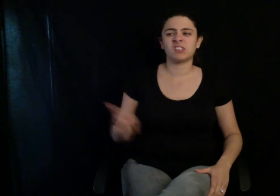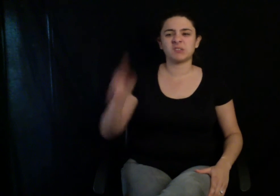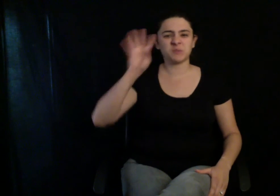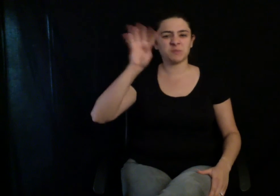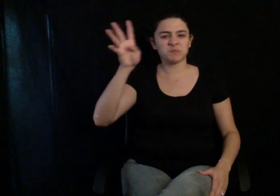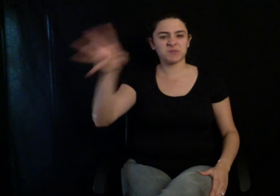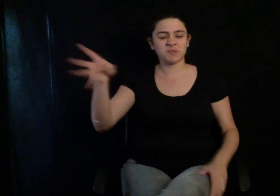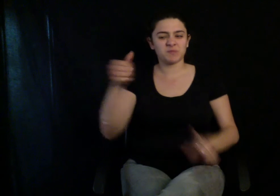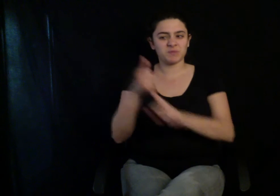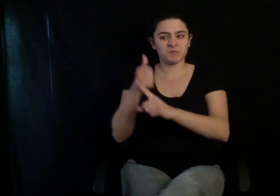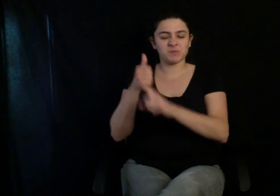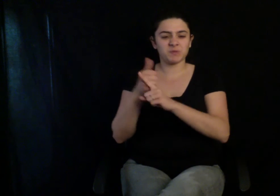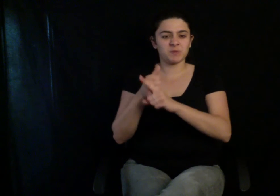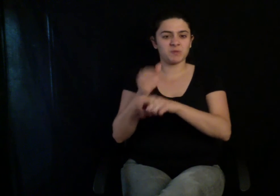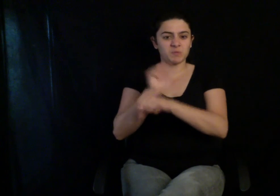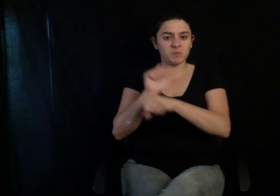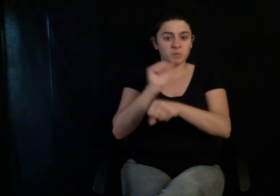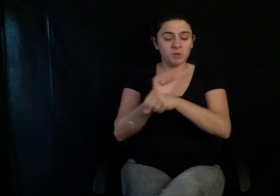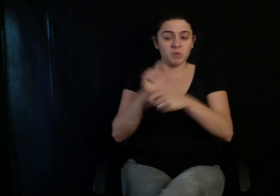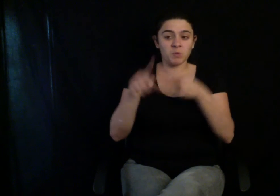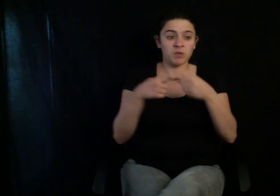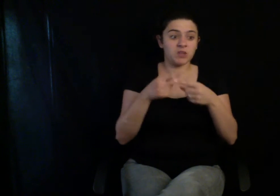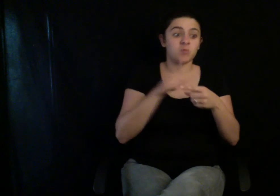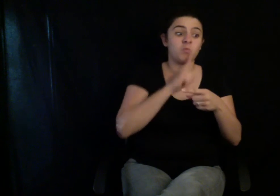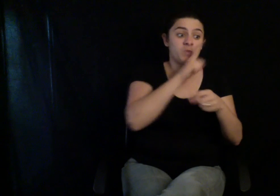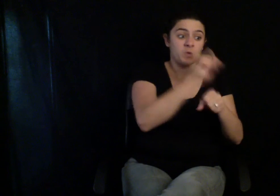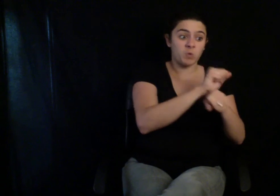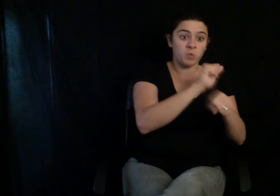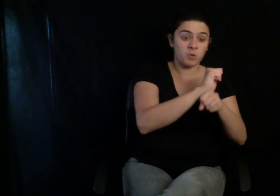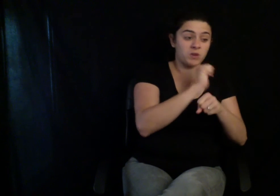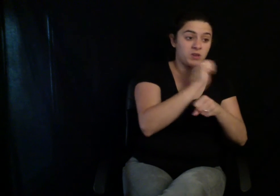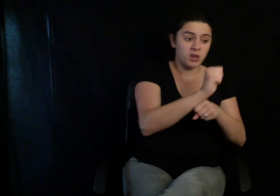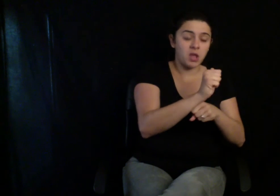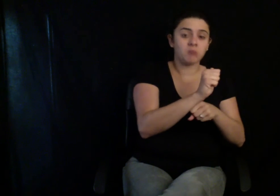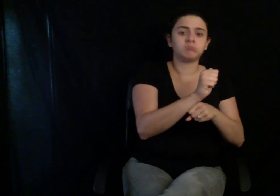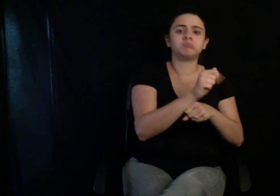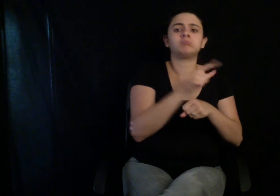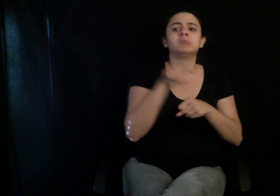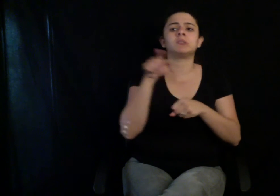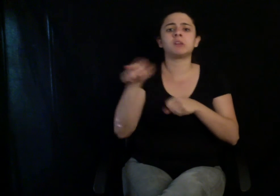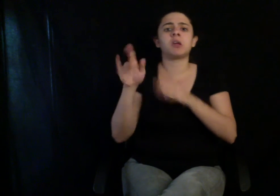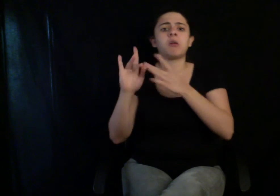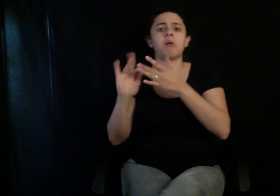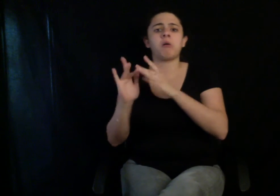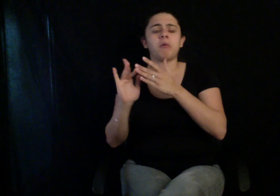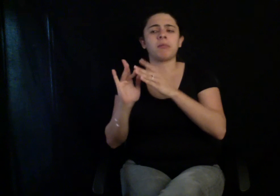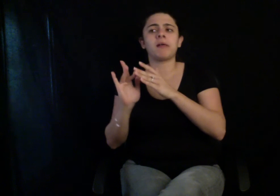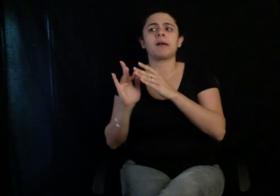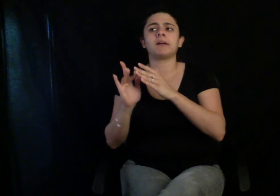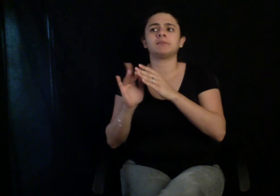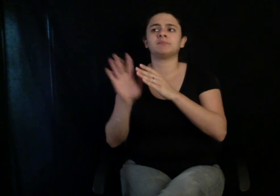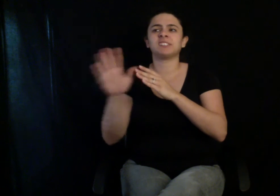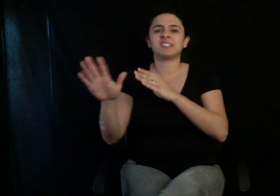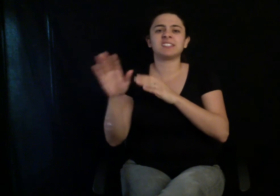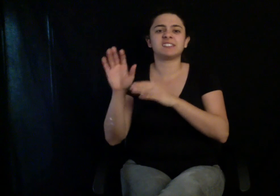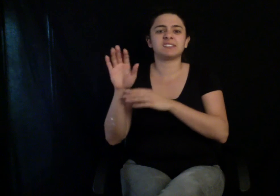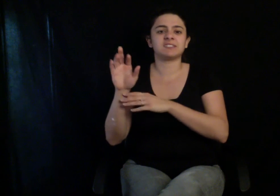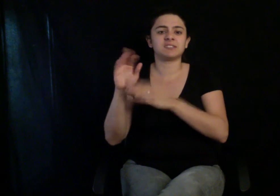wasn't at his day job, he would be promoting his subreddits and he would be making phone calls, trying to connect with the